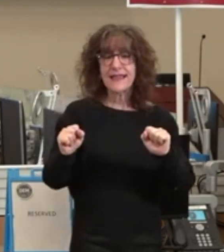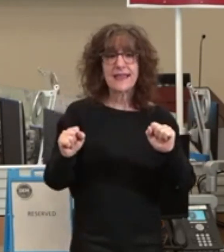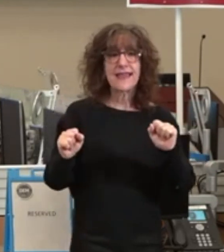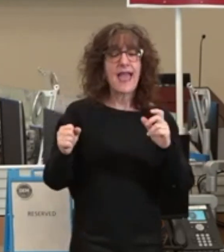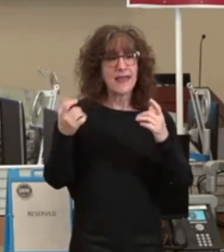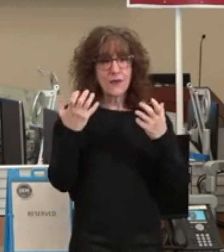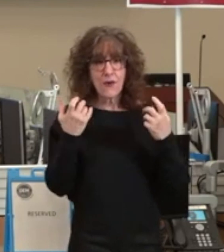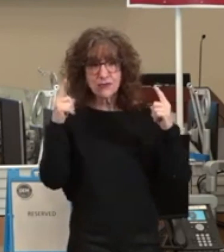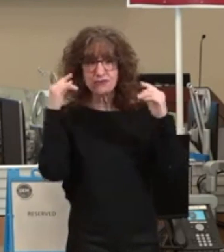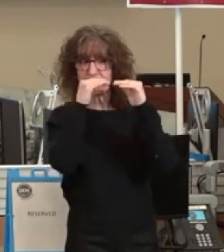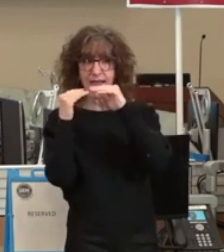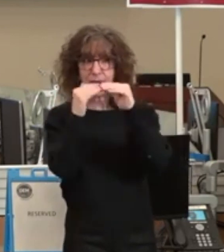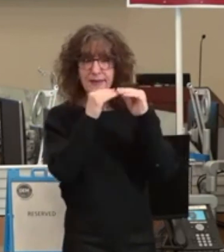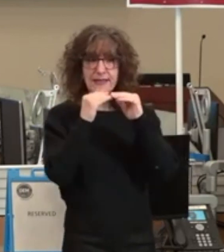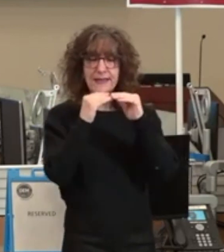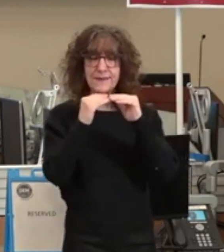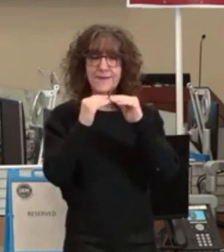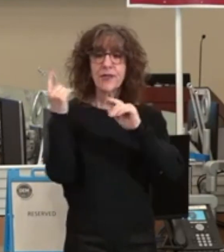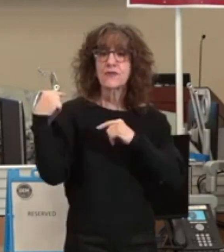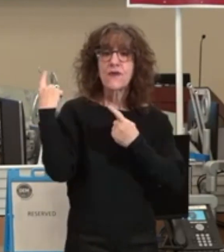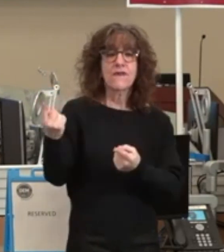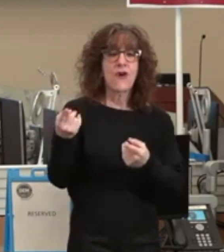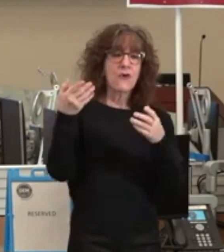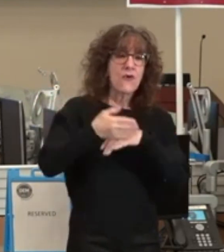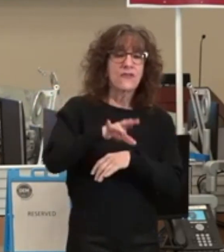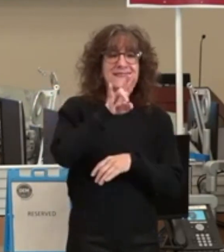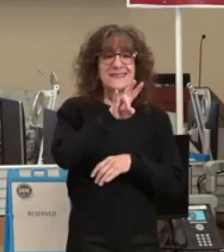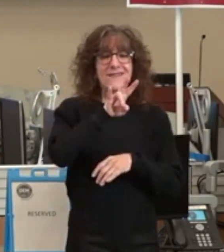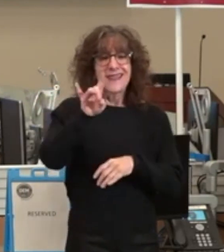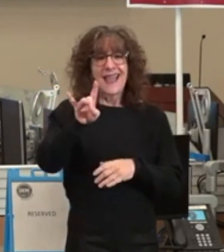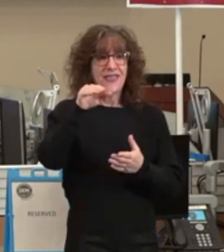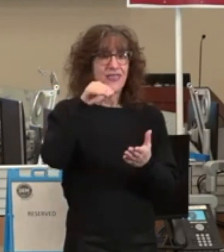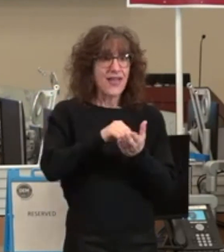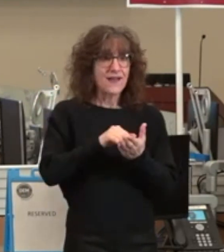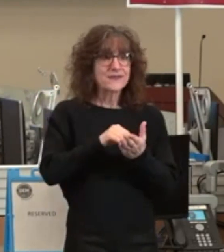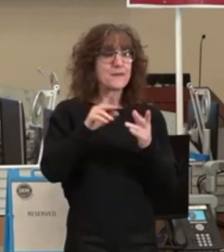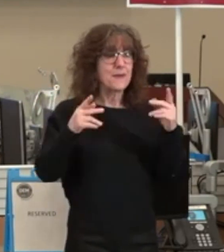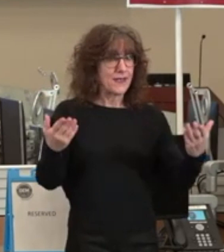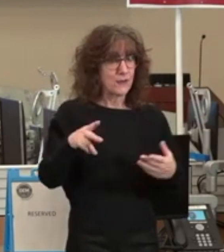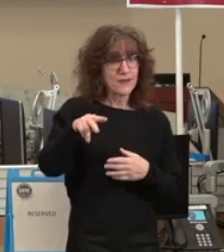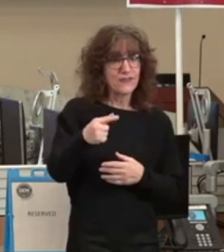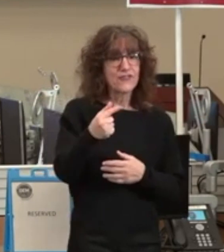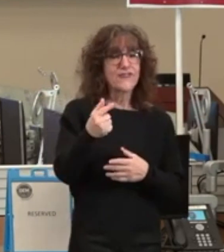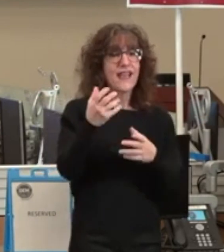lens of achieving equity. So far, over 78,000 Prince Georgians have received at least one